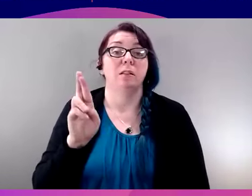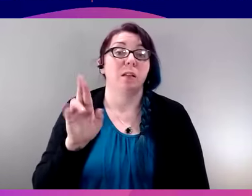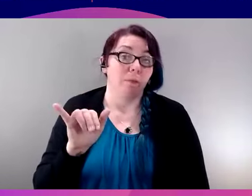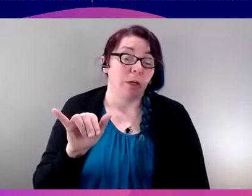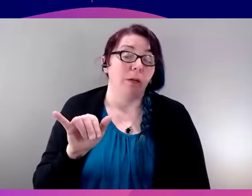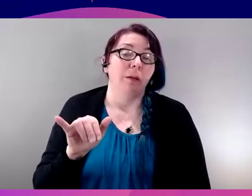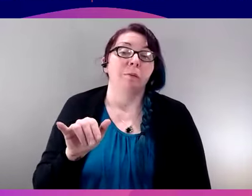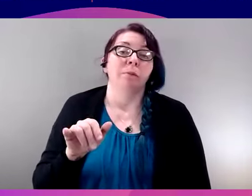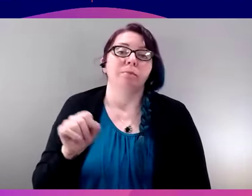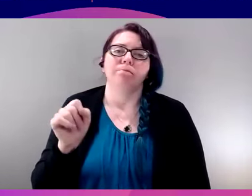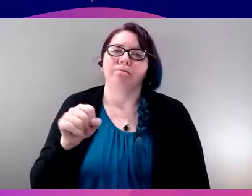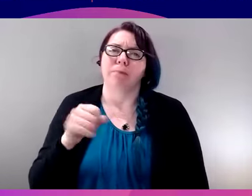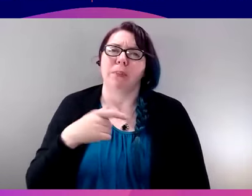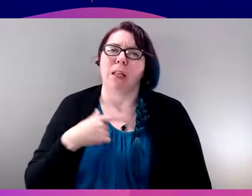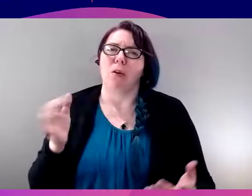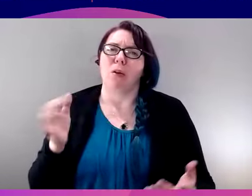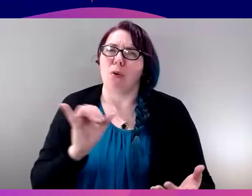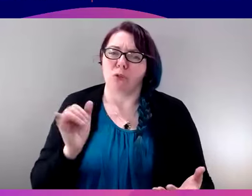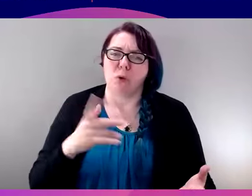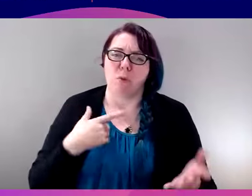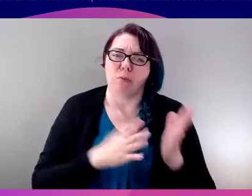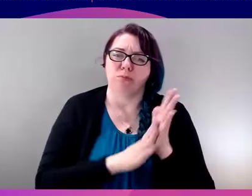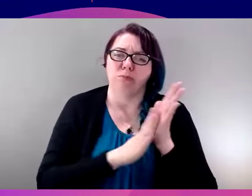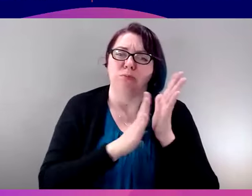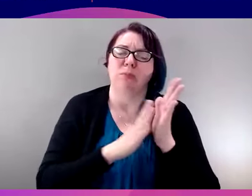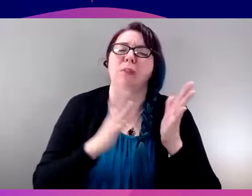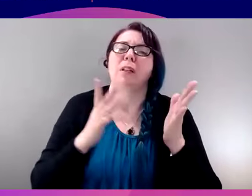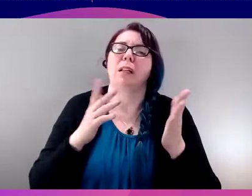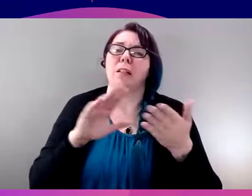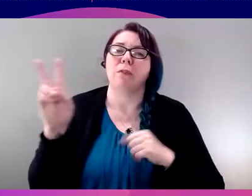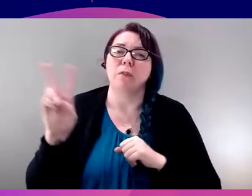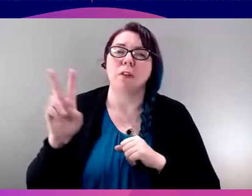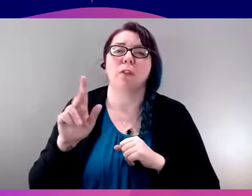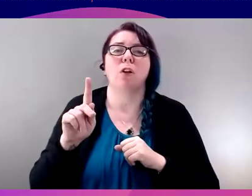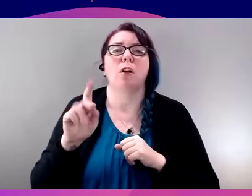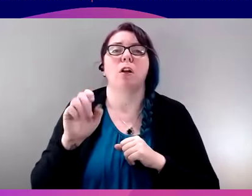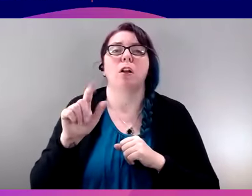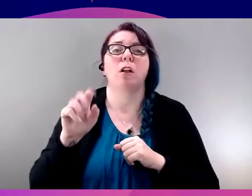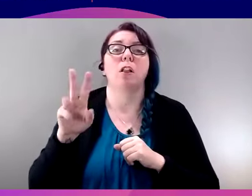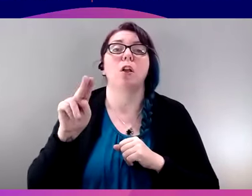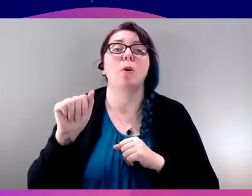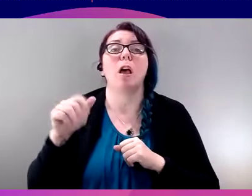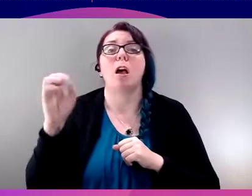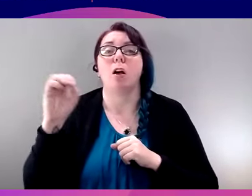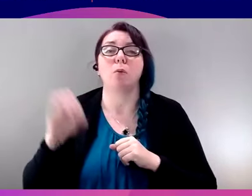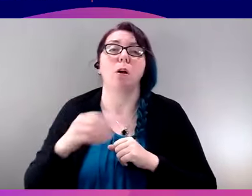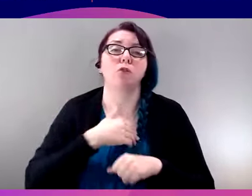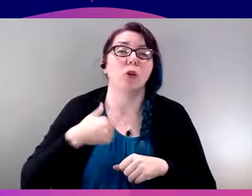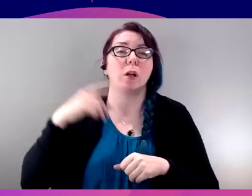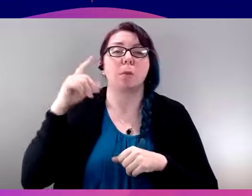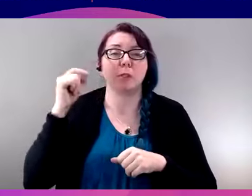that provides free vet and social services in Vancouver, Kelowna, Winnipeg, Toronto, Ottawa, Hamilton,